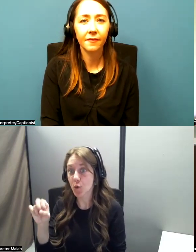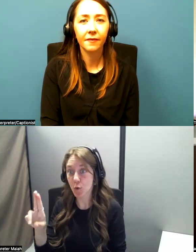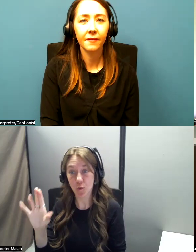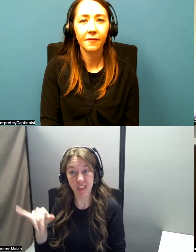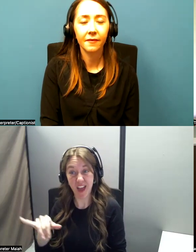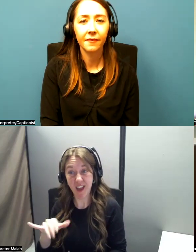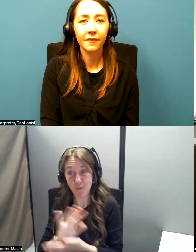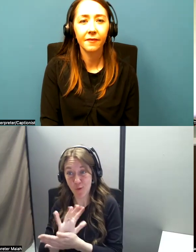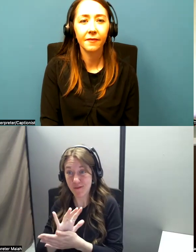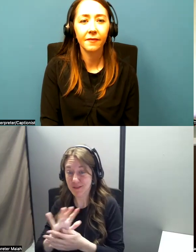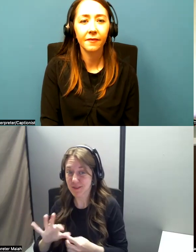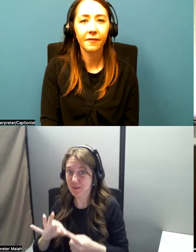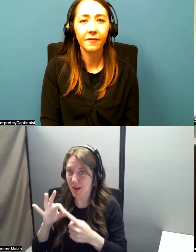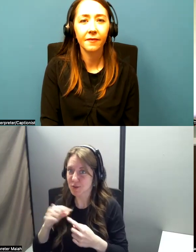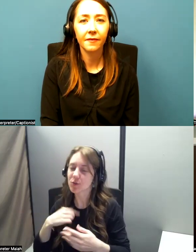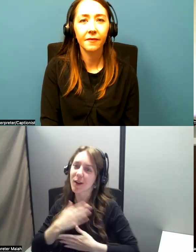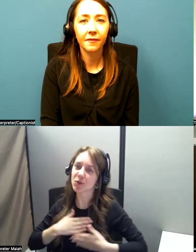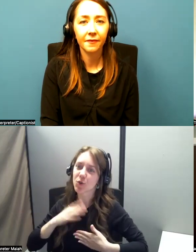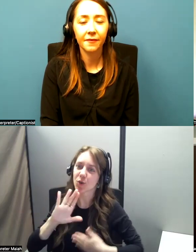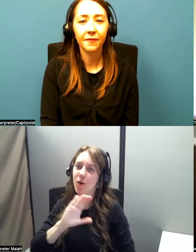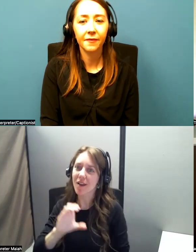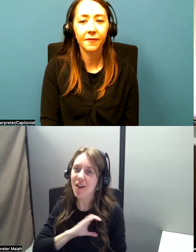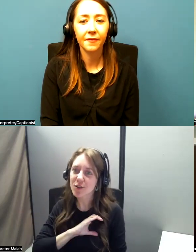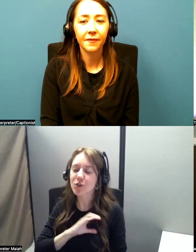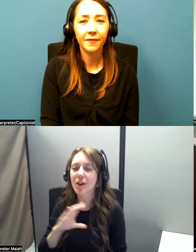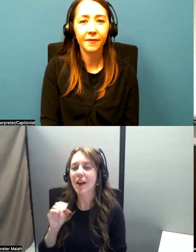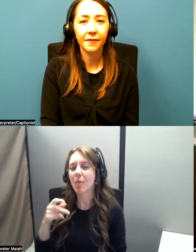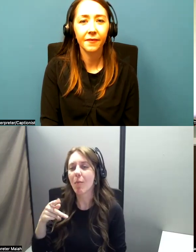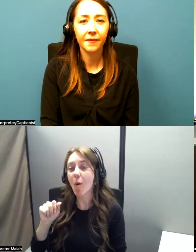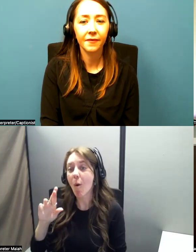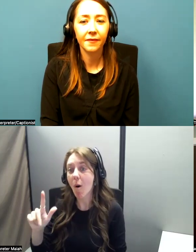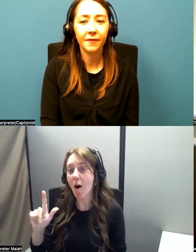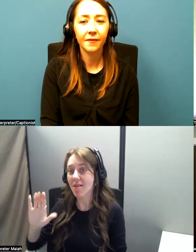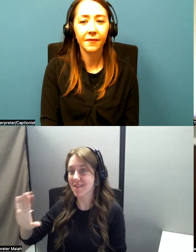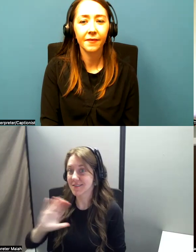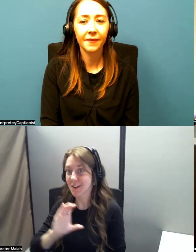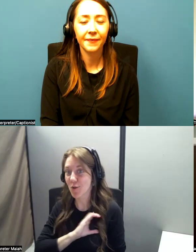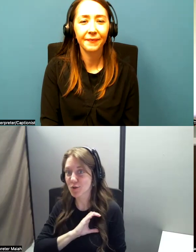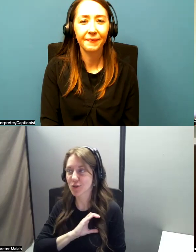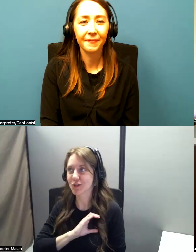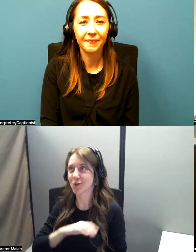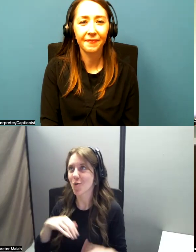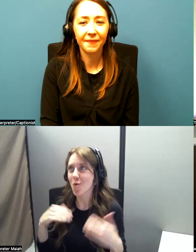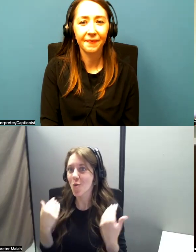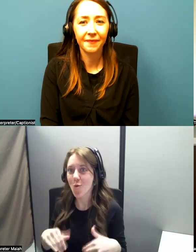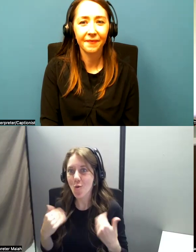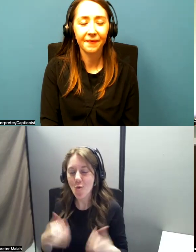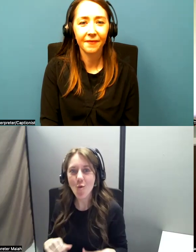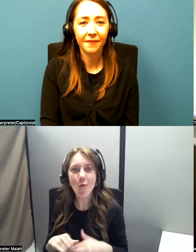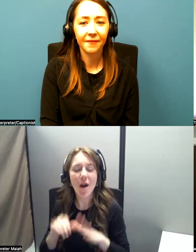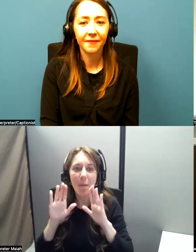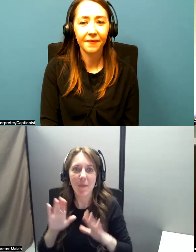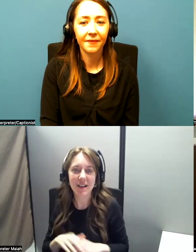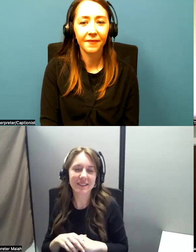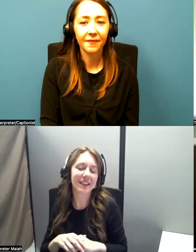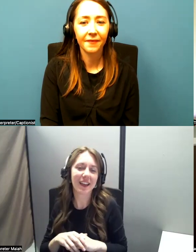really enjoyed your character and Paul character. Paul character just exceptionally done. You know, all the movie, it had to